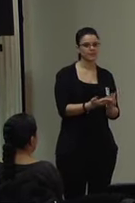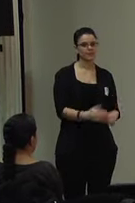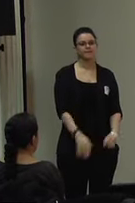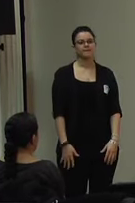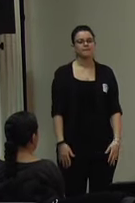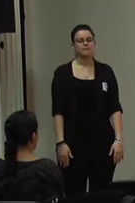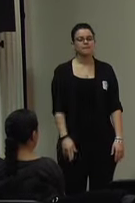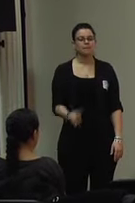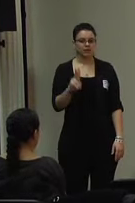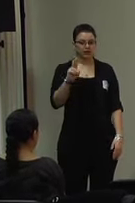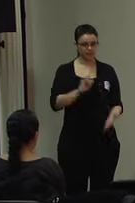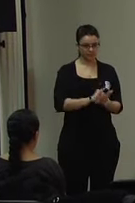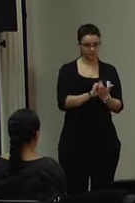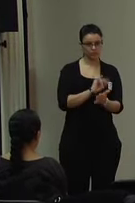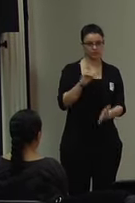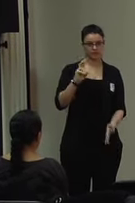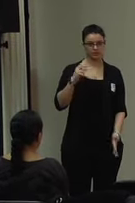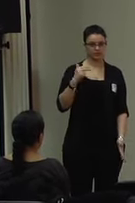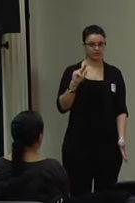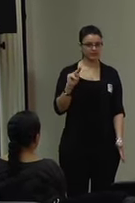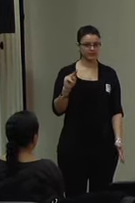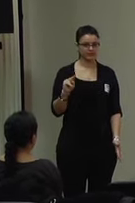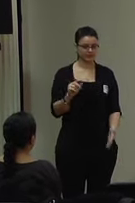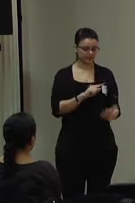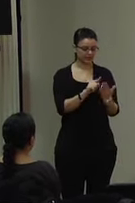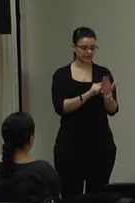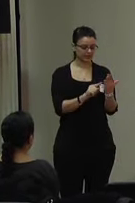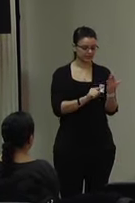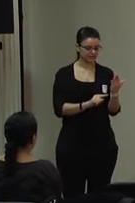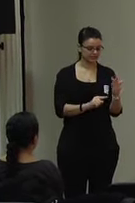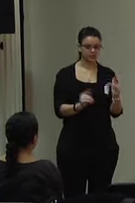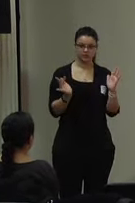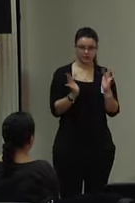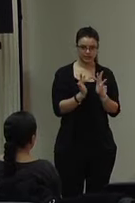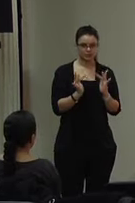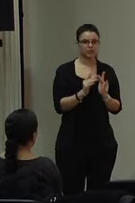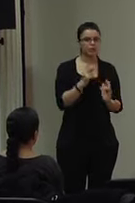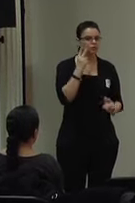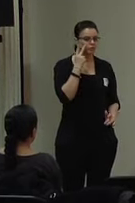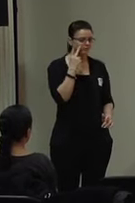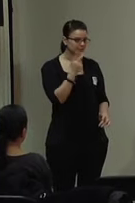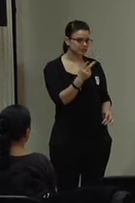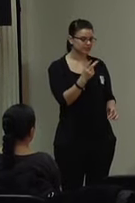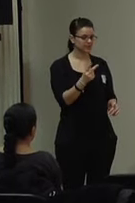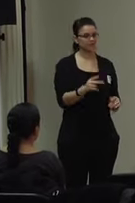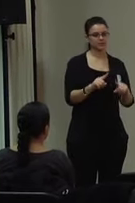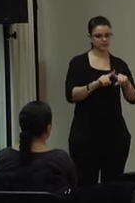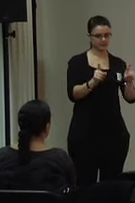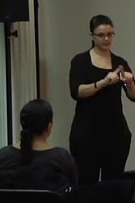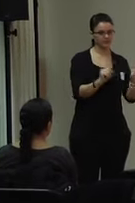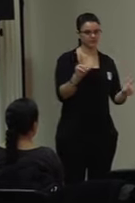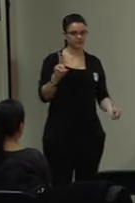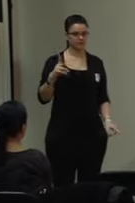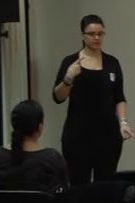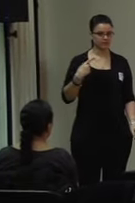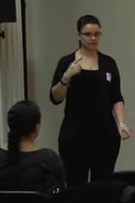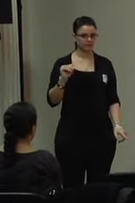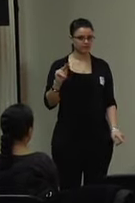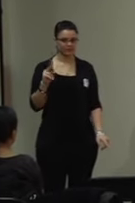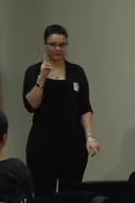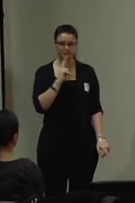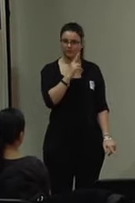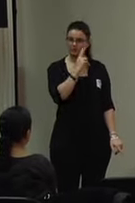really good comprehensive list. On the Yummy Plant site, we actually have restaurant listings for most major cities, and the community is building